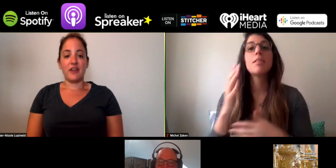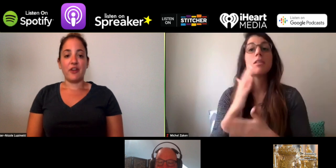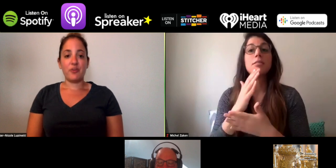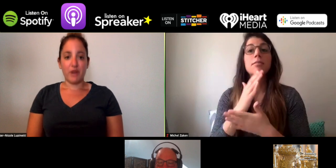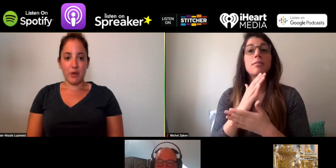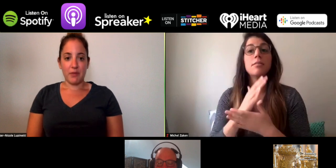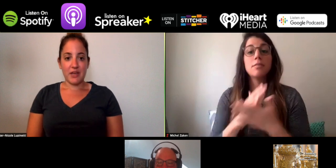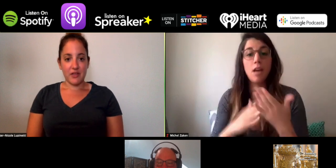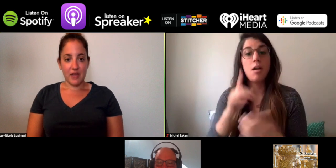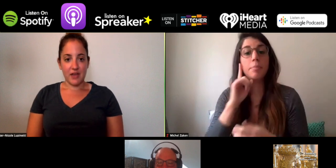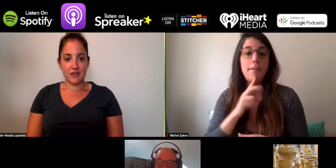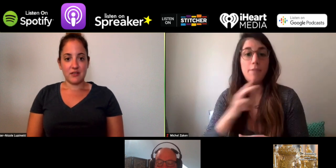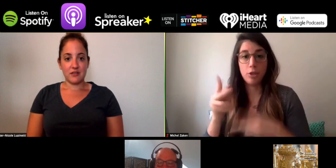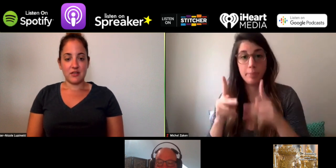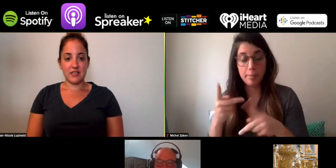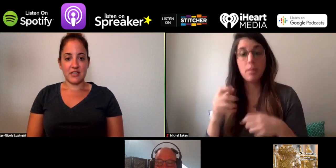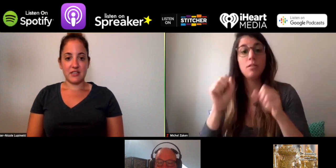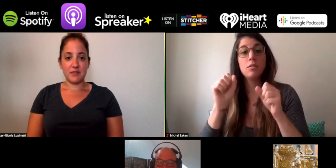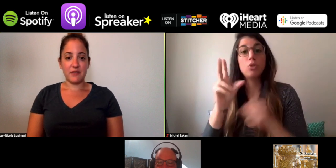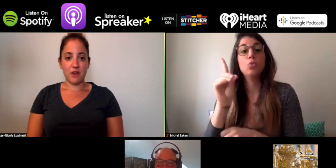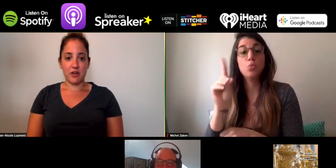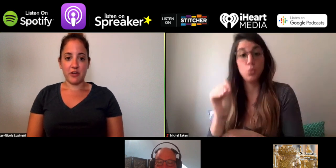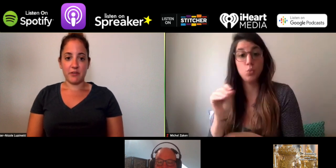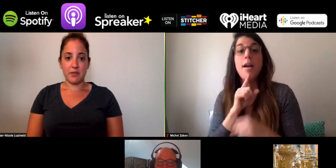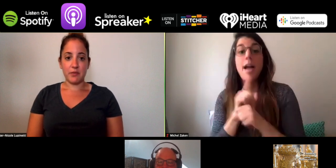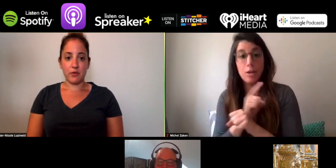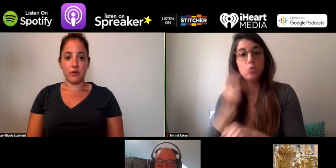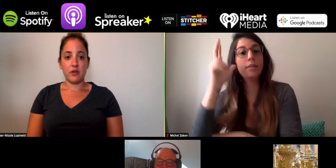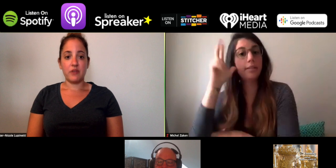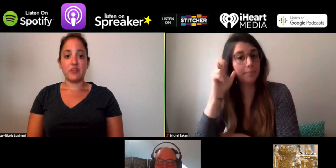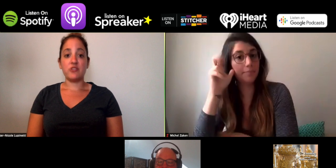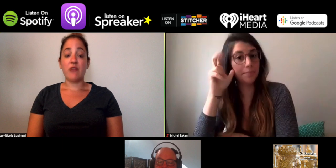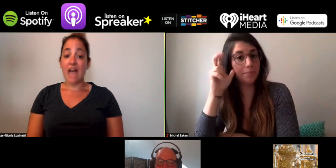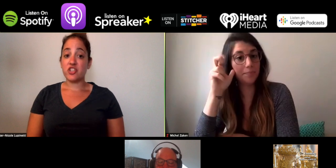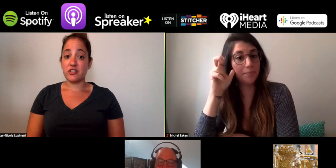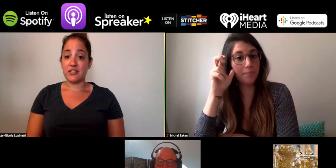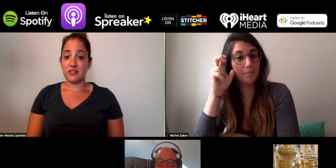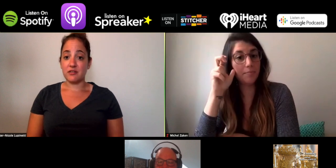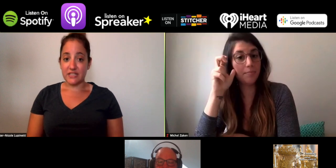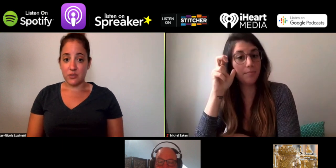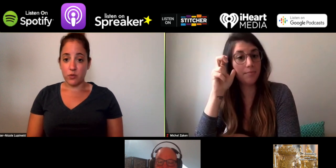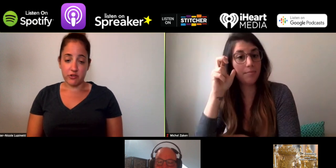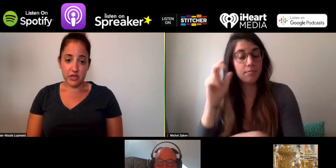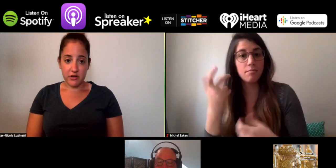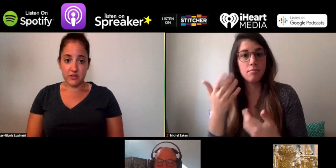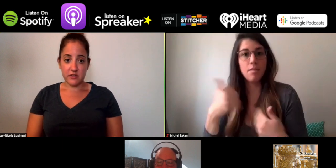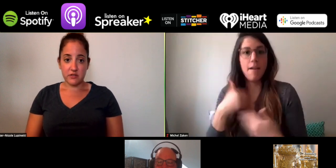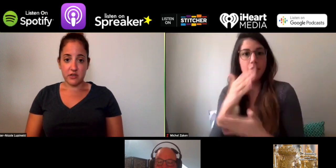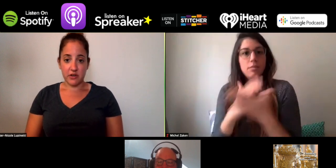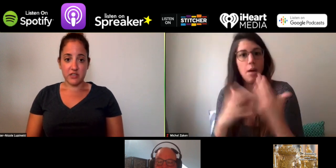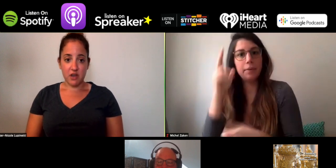And then another point I want to make on that is that some deaf and hard of hearing people, they do actually listen with their